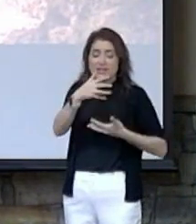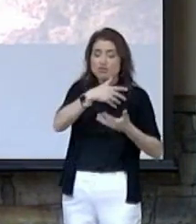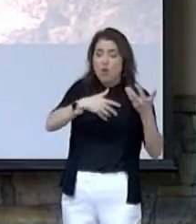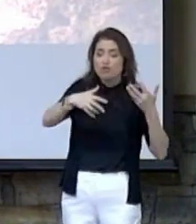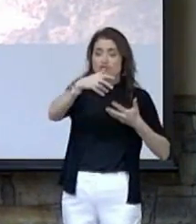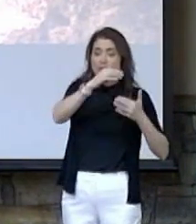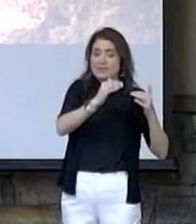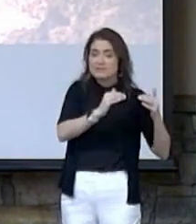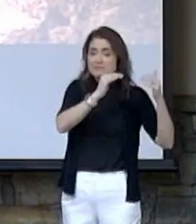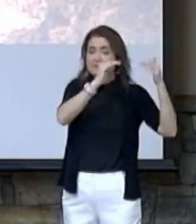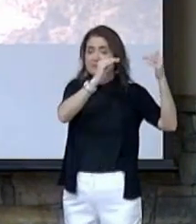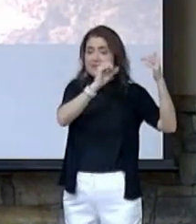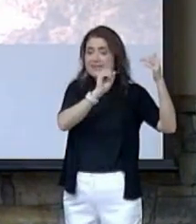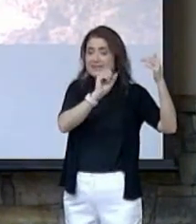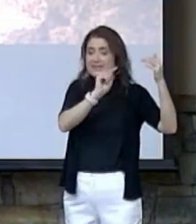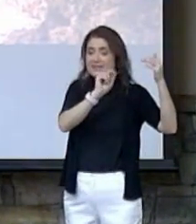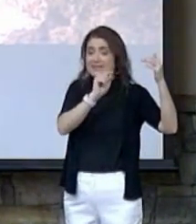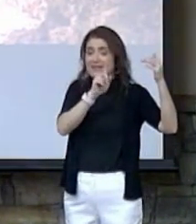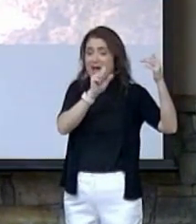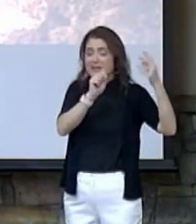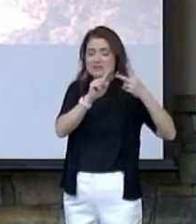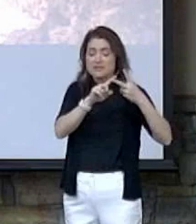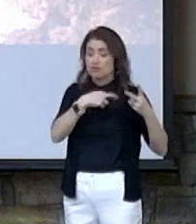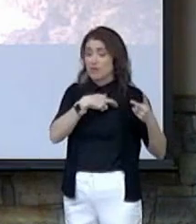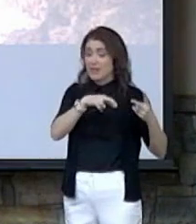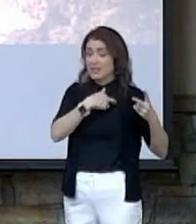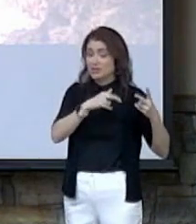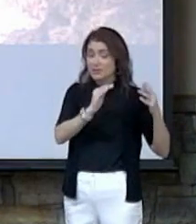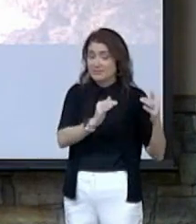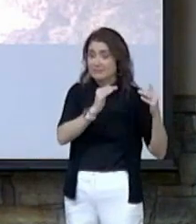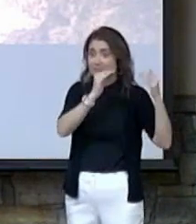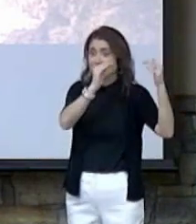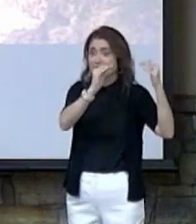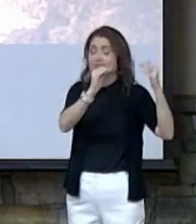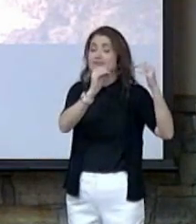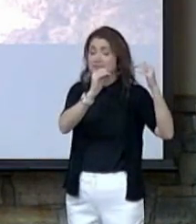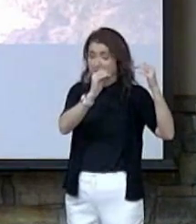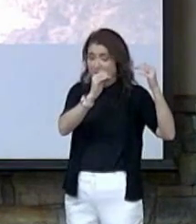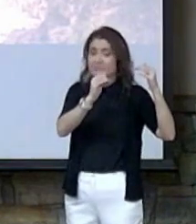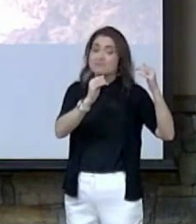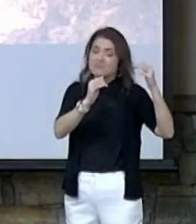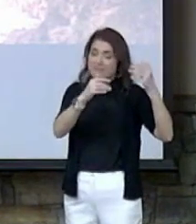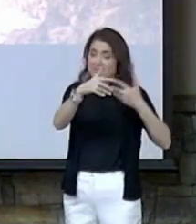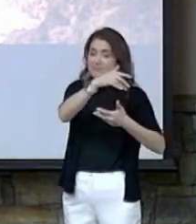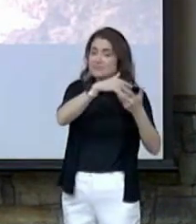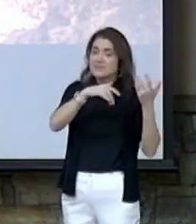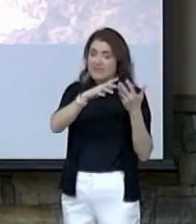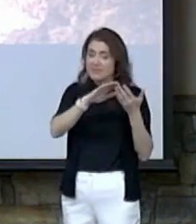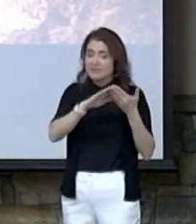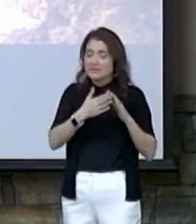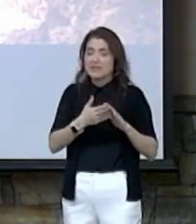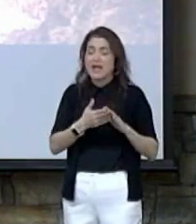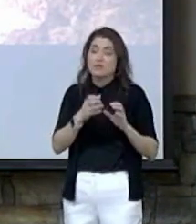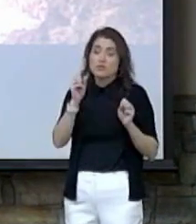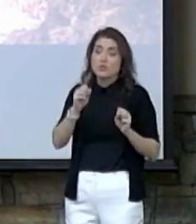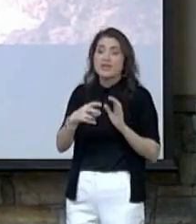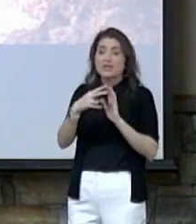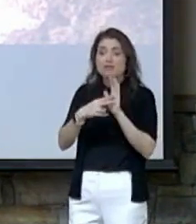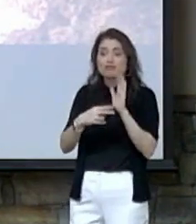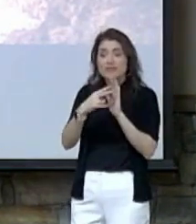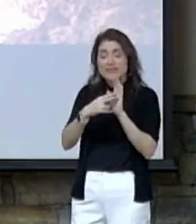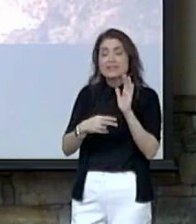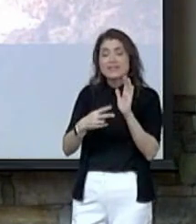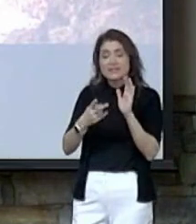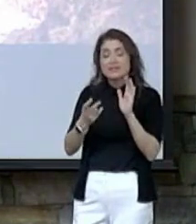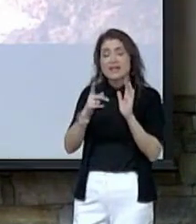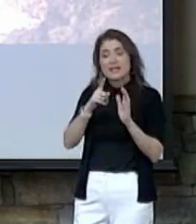status. He loses his religious status among the religious elite in Jerusalem. And in fact, we could read in some of his